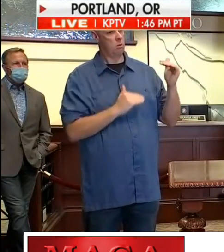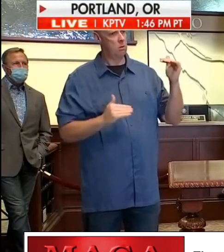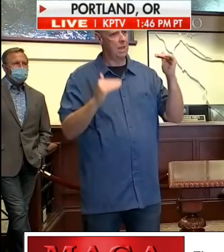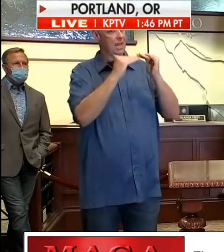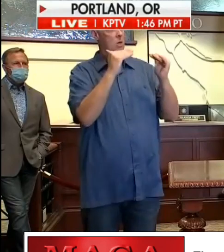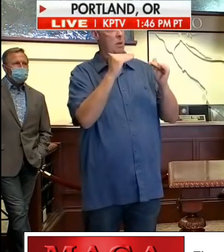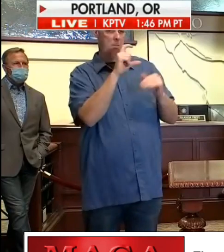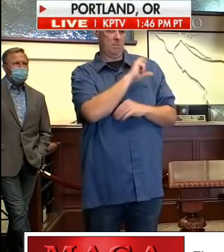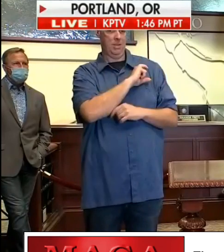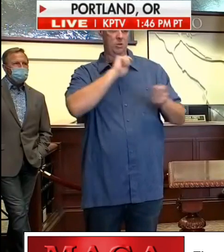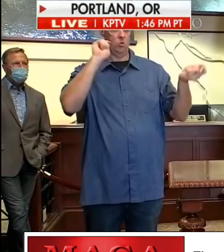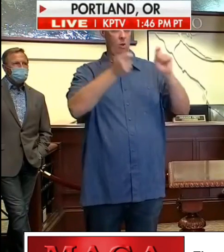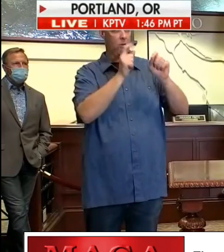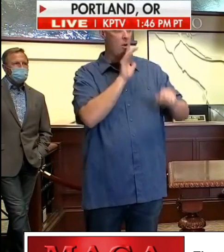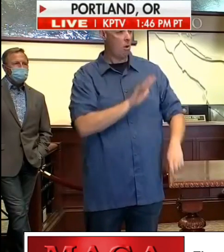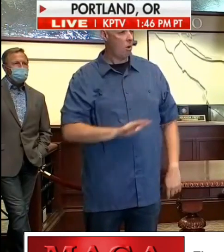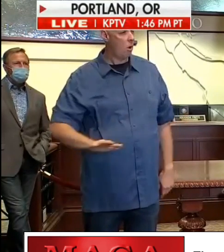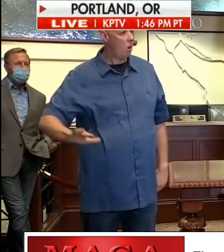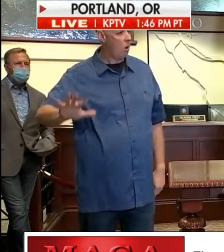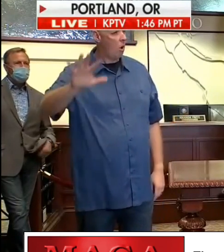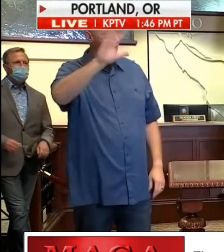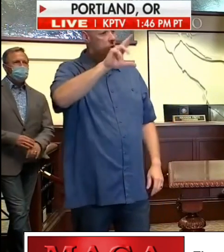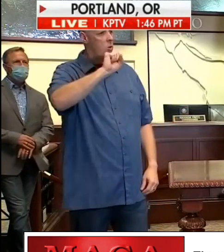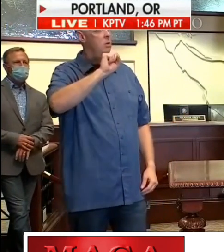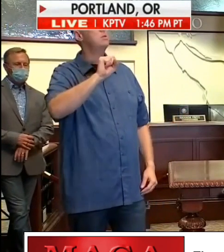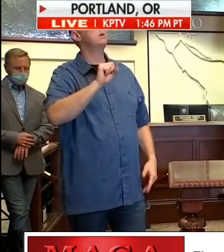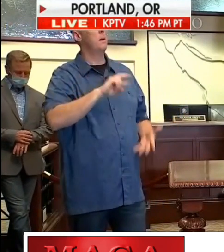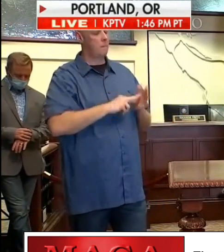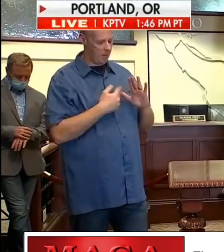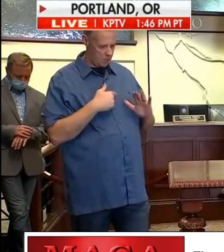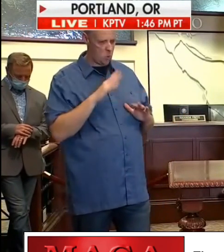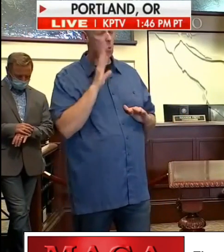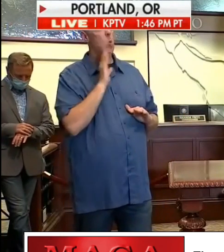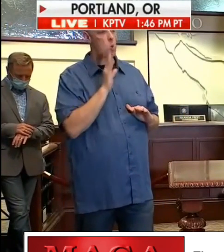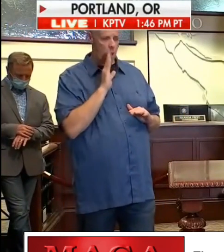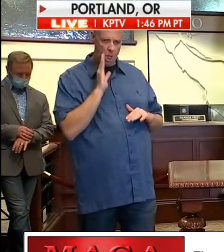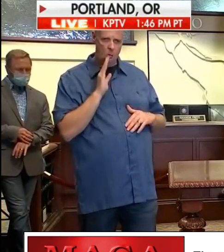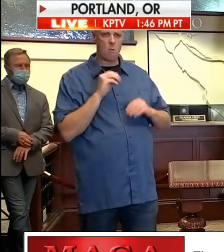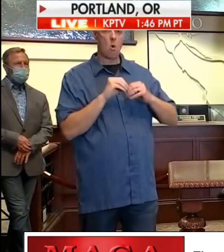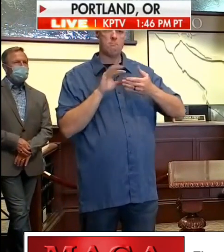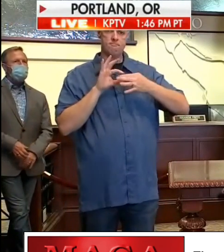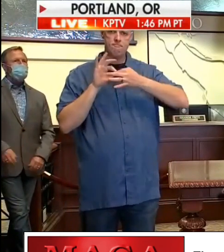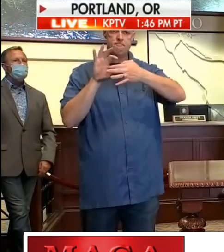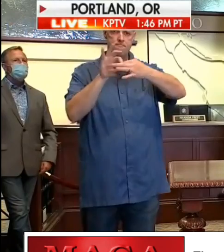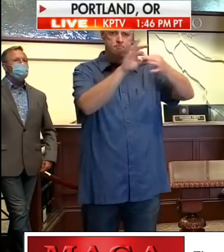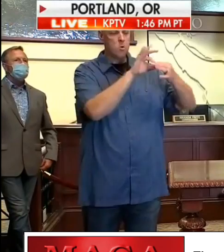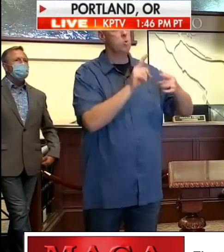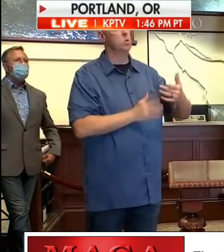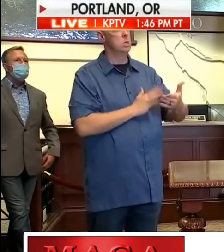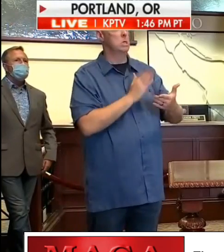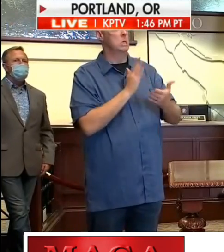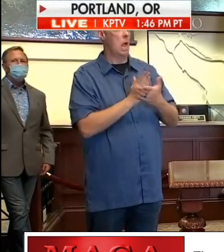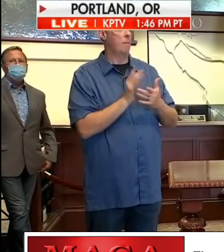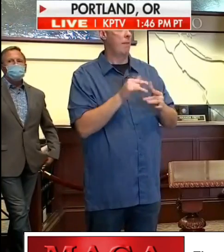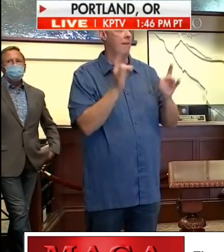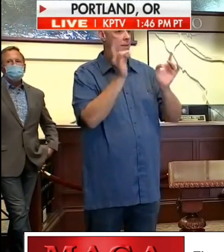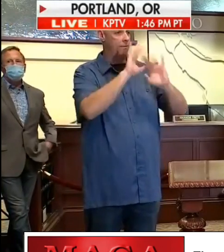reform. And so we'll continue to work to build the coalitions that we can to stand in opposition to the violence.